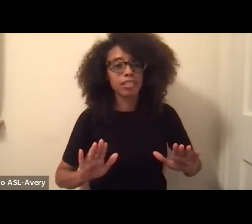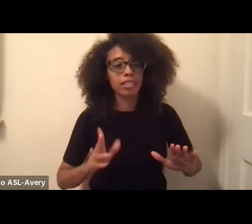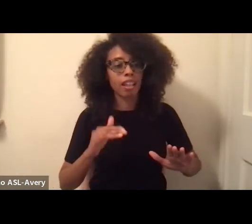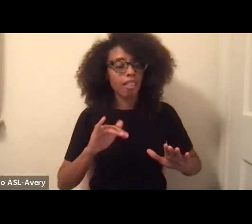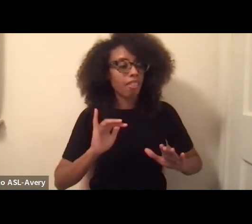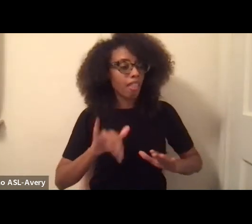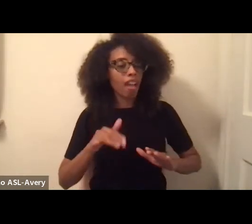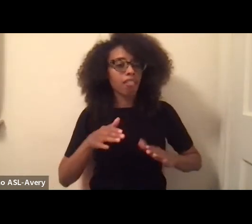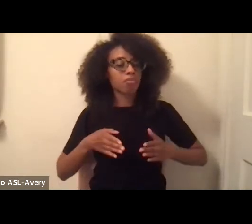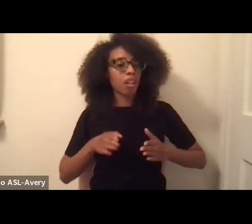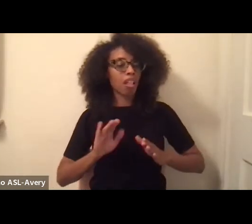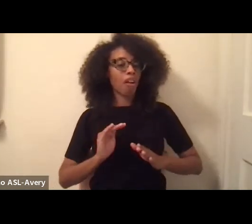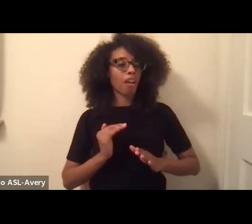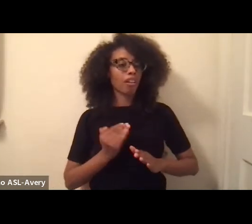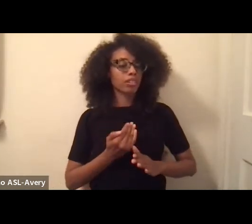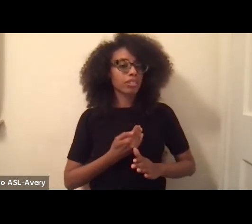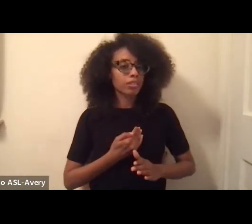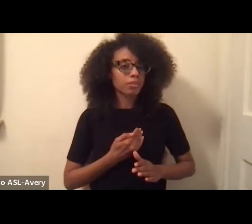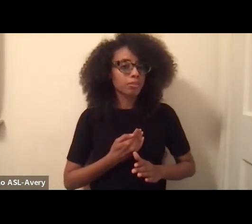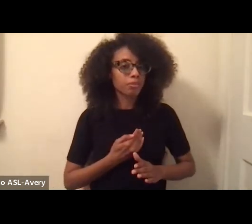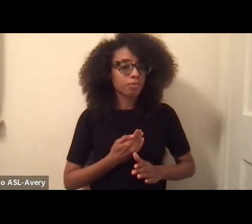us